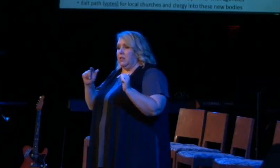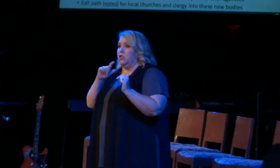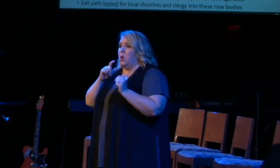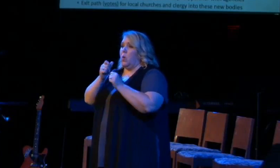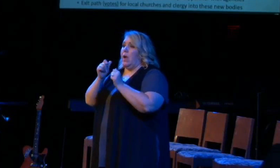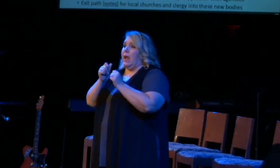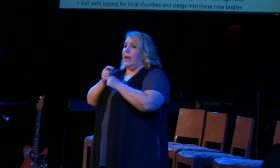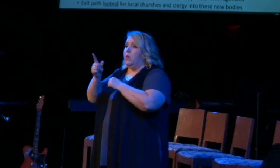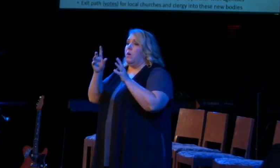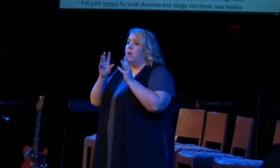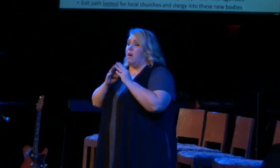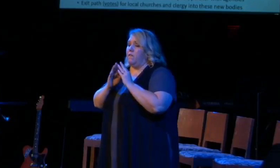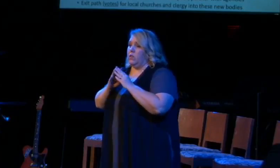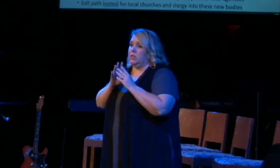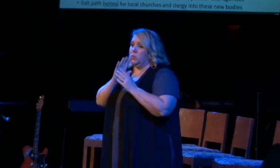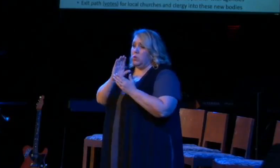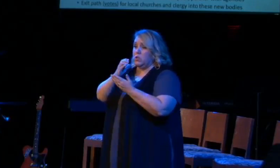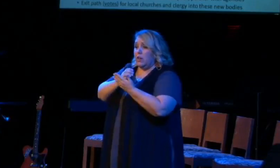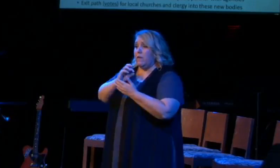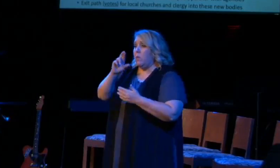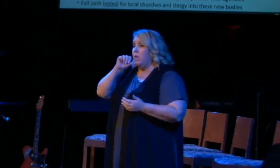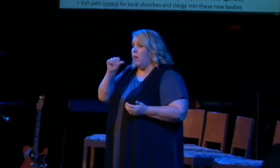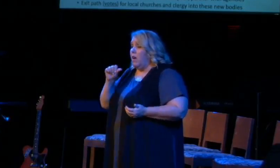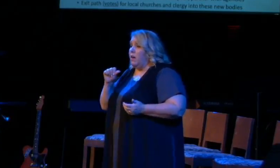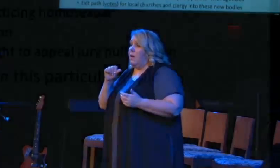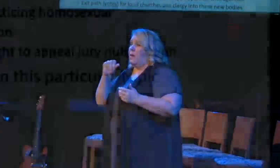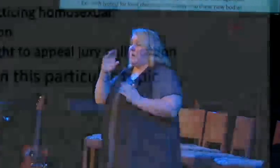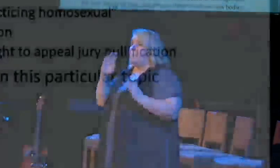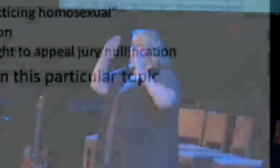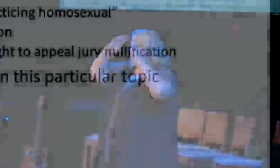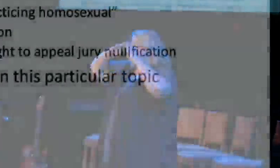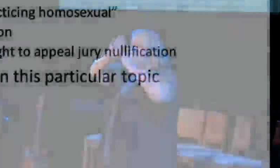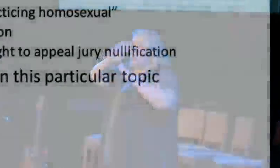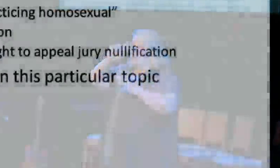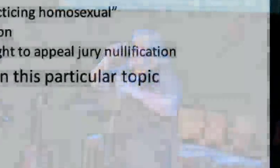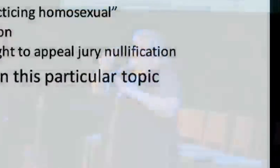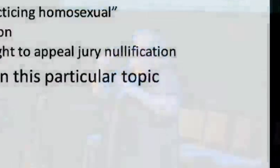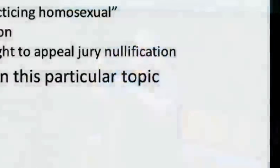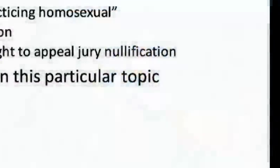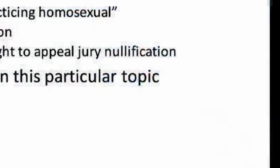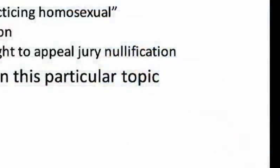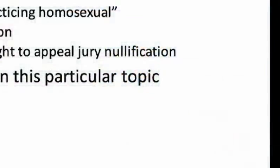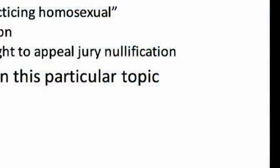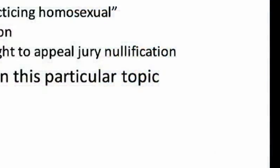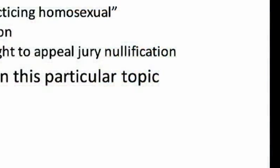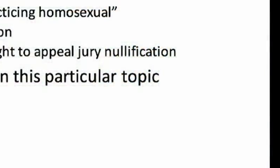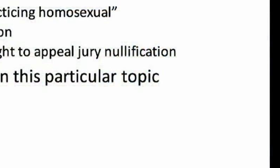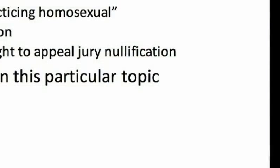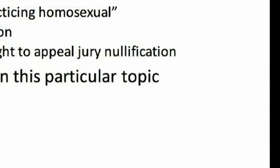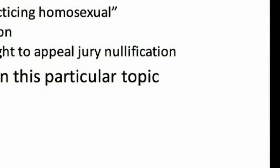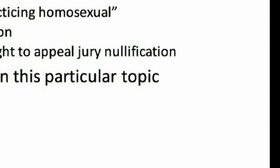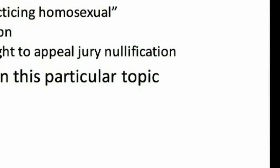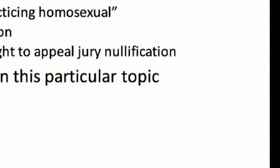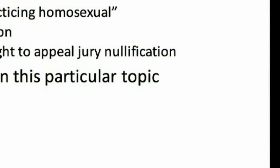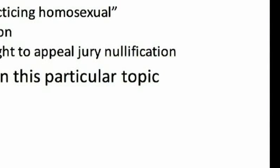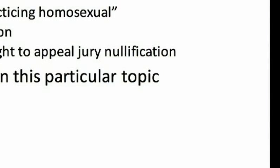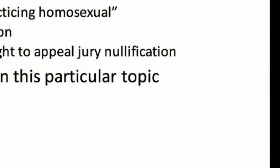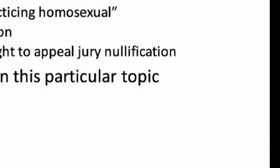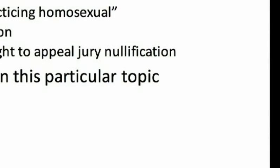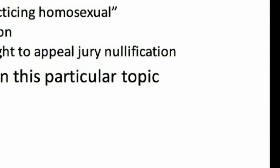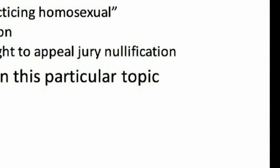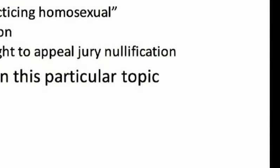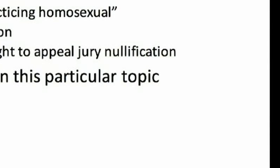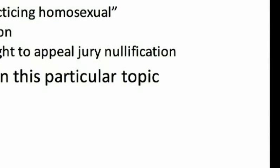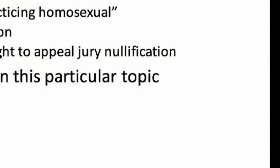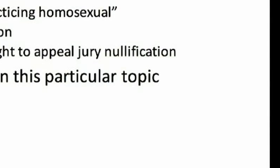conference would try to certify or not. The bishops would need to do the same thing, because they're the ones that many people think are not enforcing